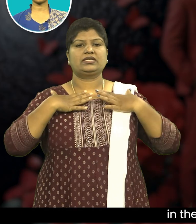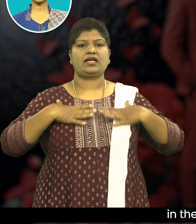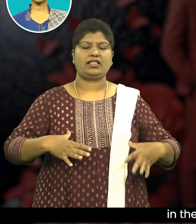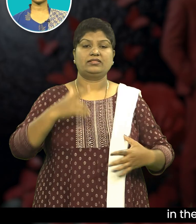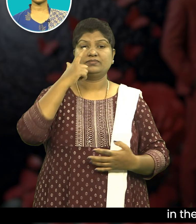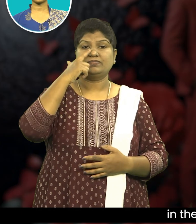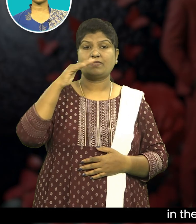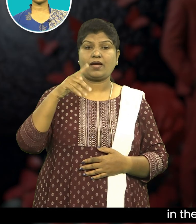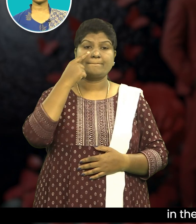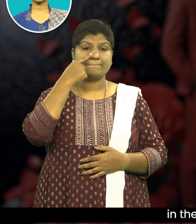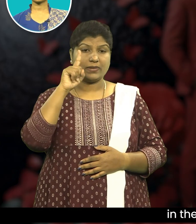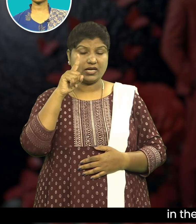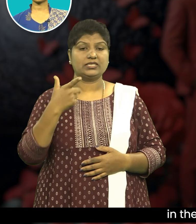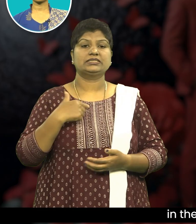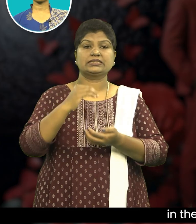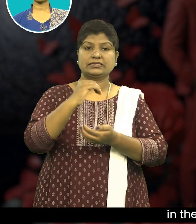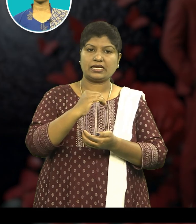child.